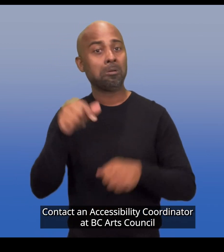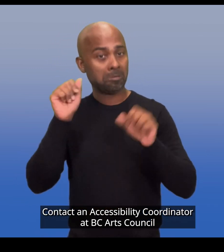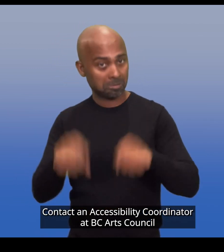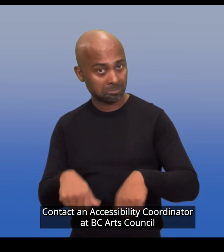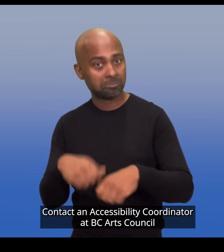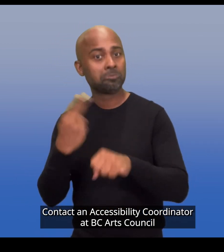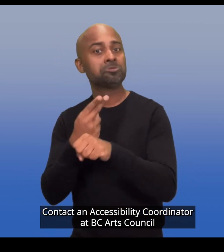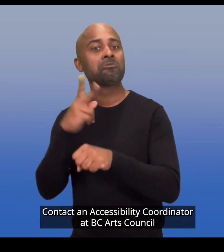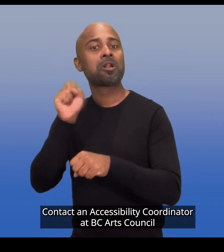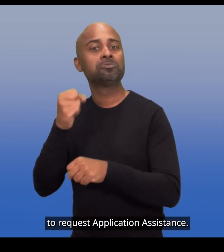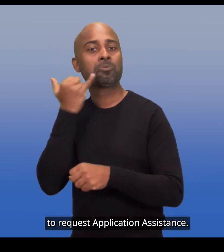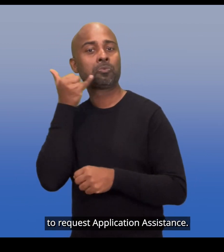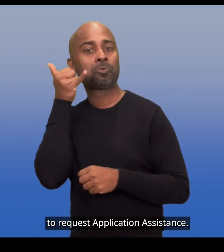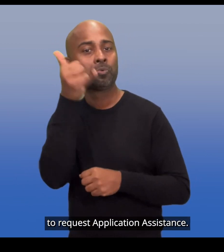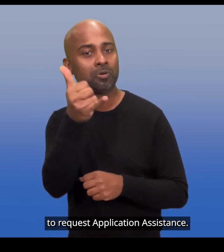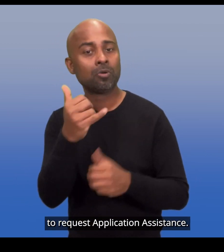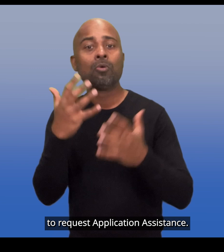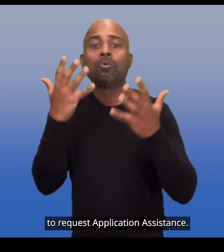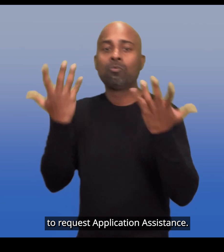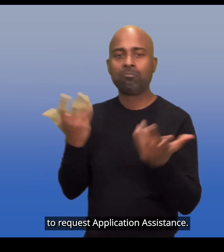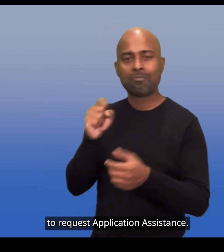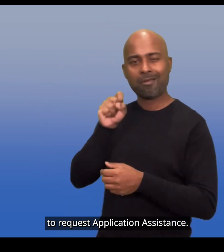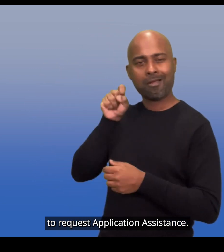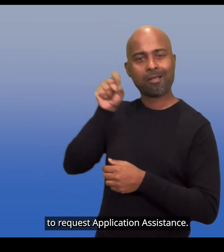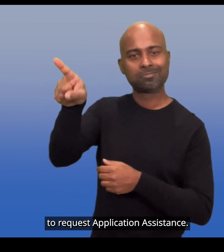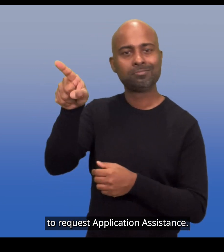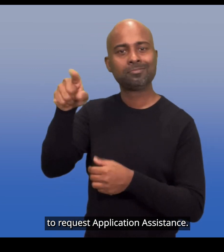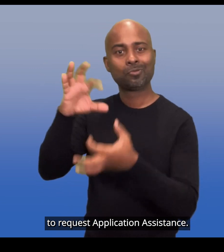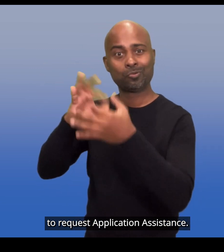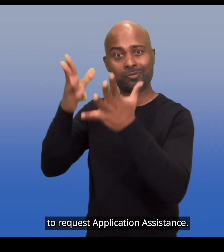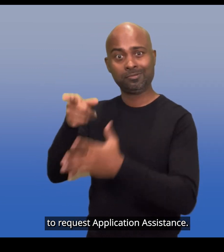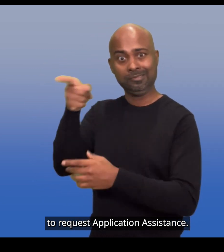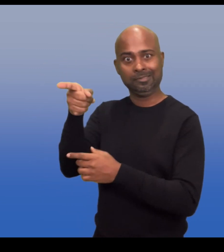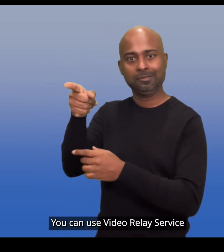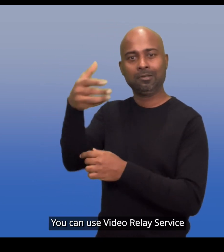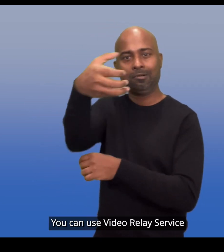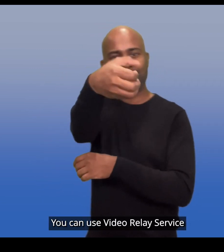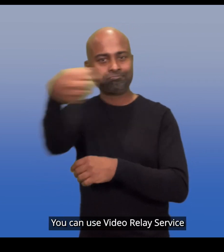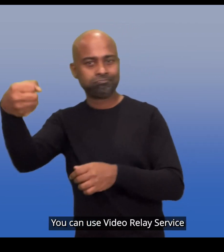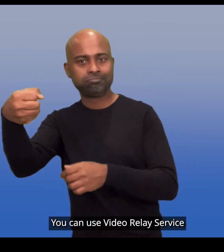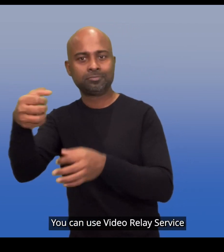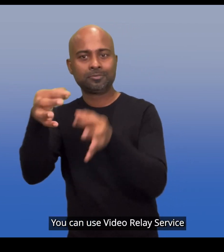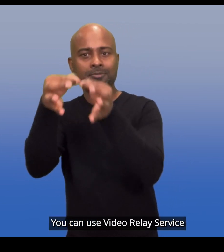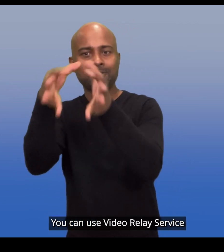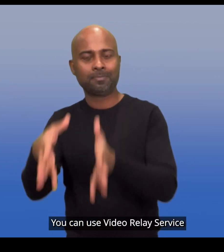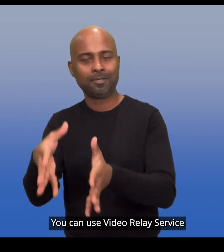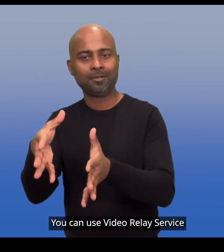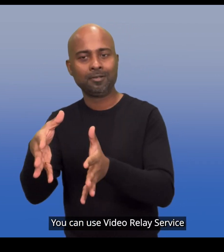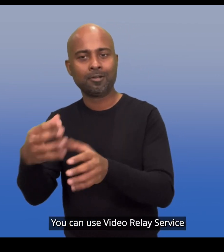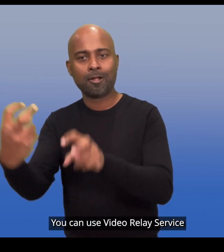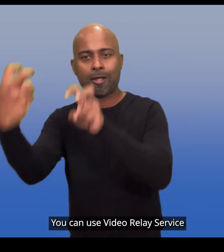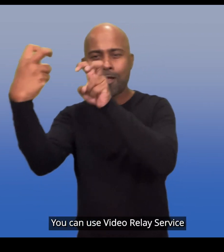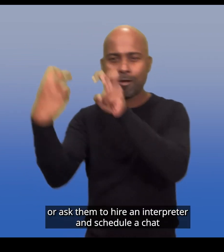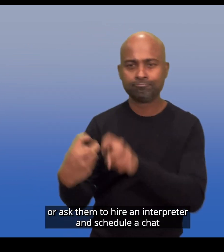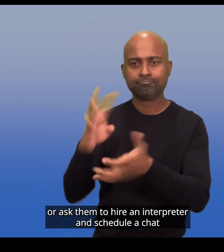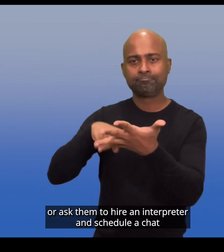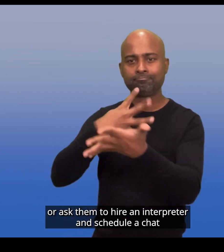Arts Council to request application assistance. You can use video relay service or ask